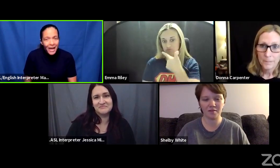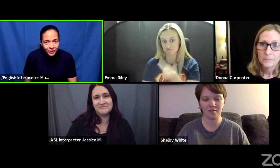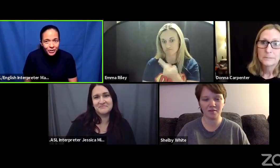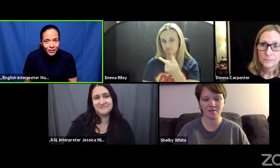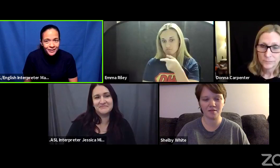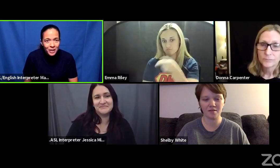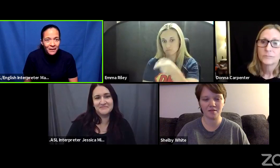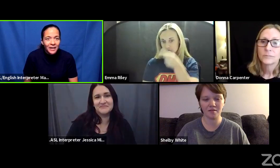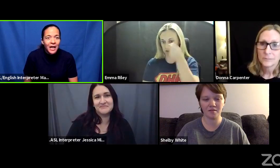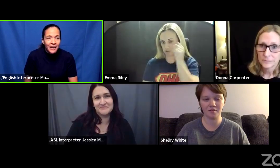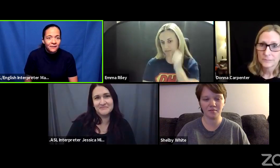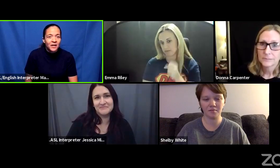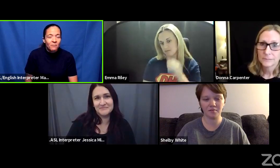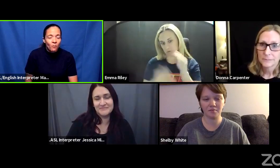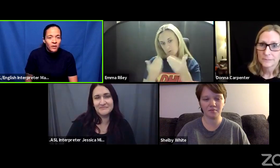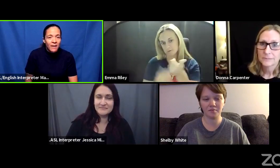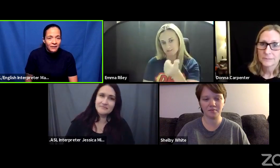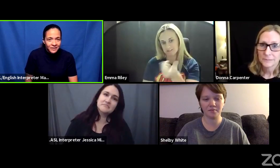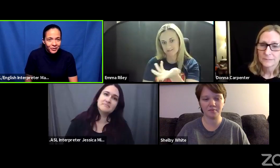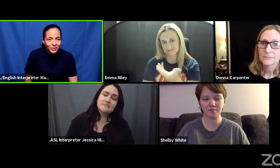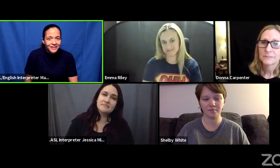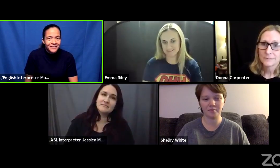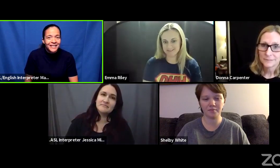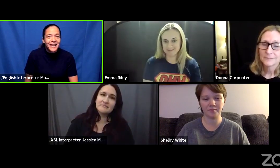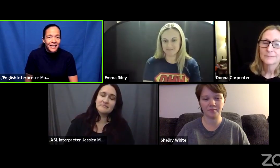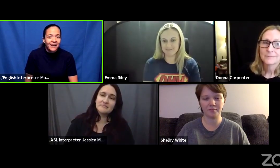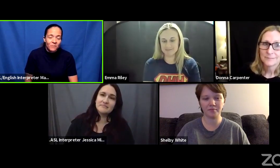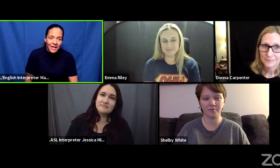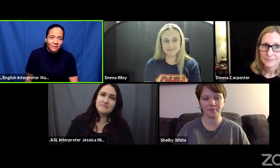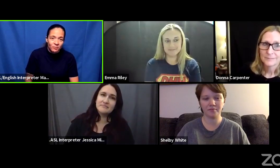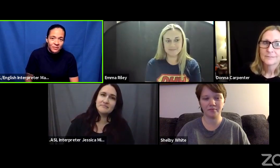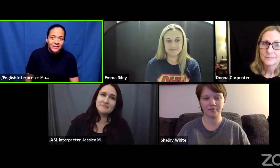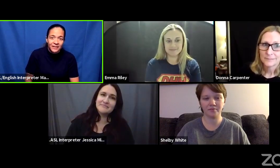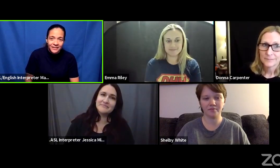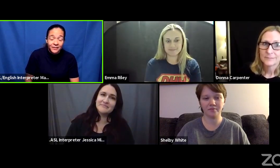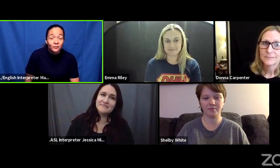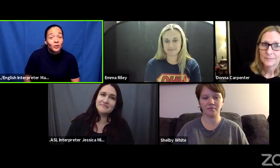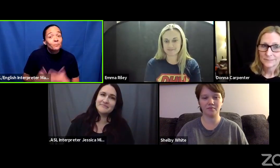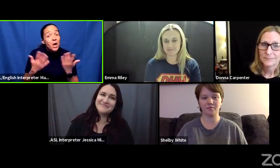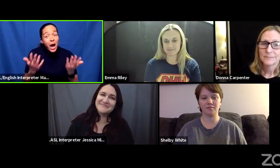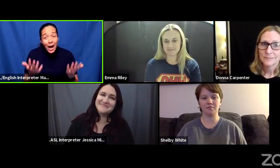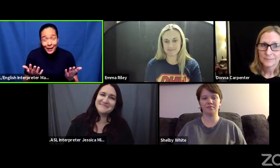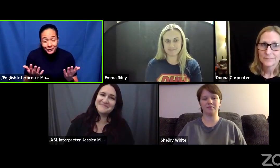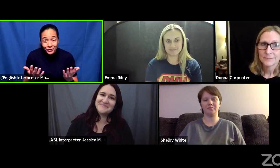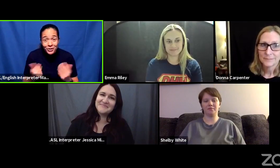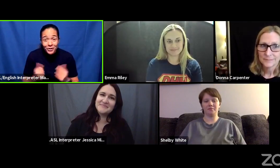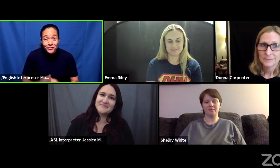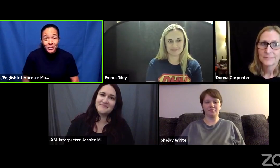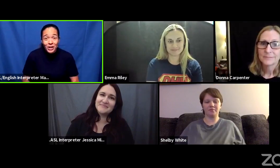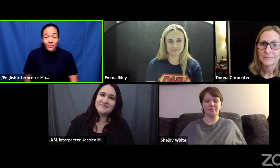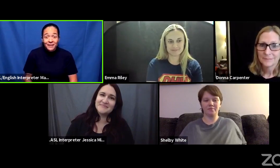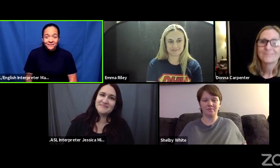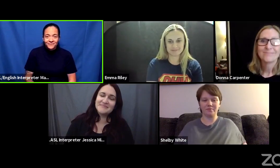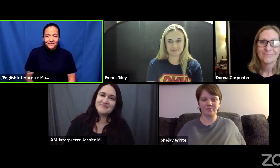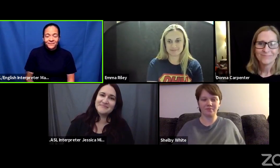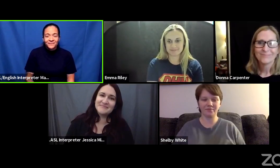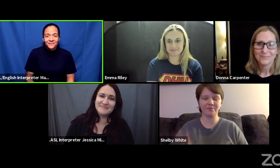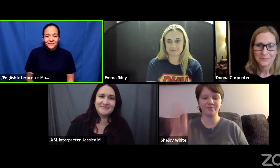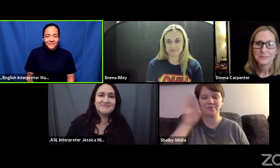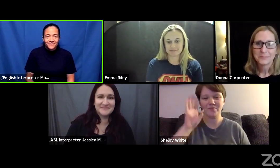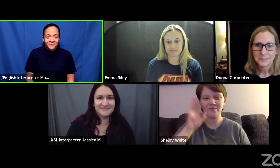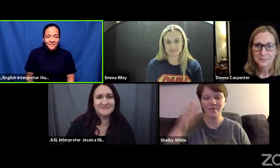many challenges in my life, and with my resiliency, I have been able to be successful. I turn it over to Shelby.